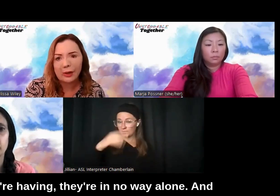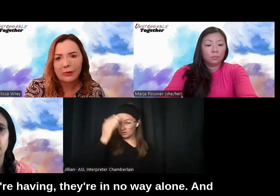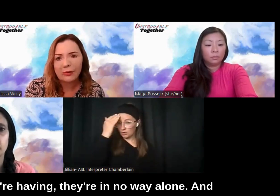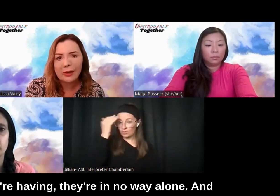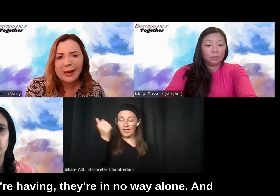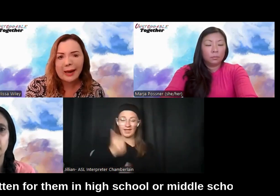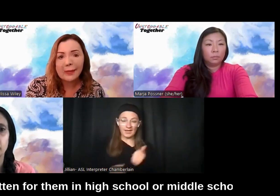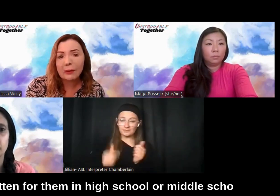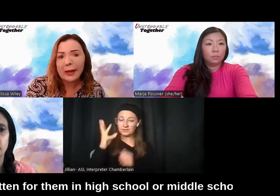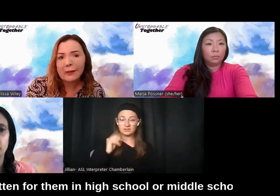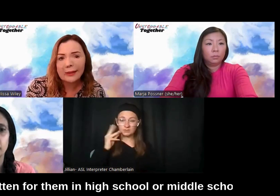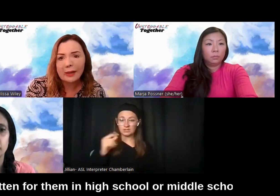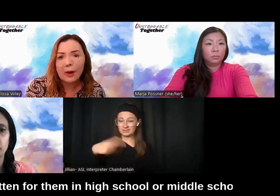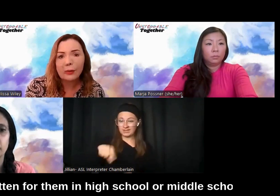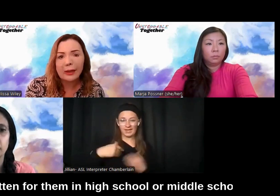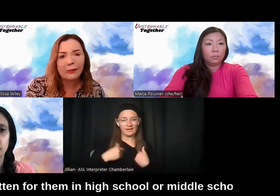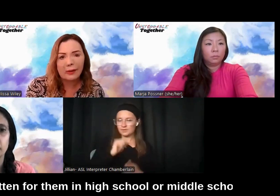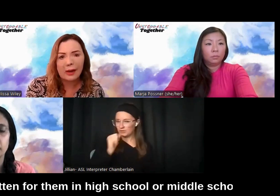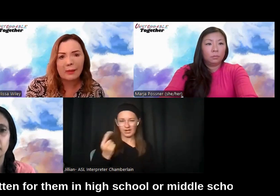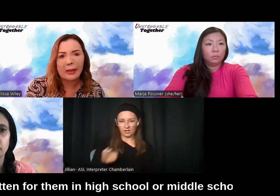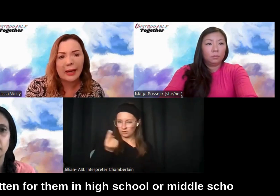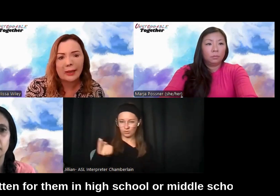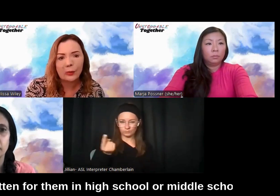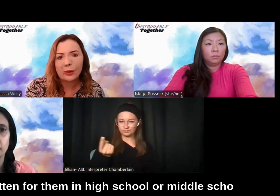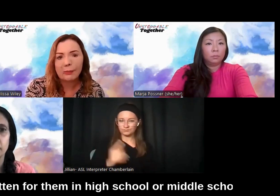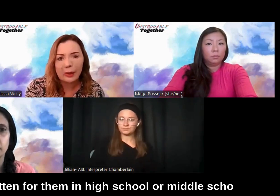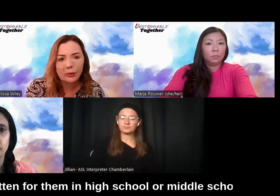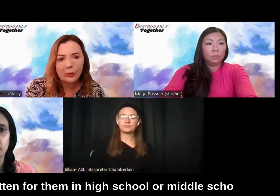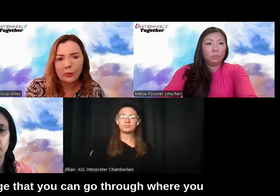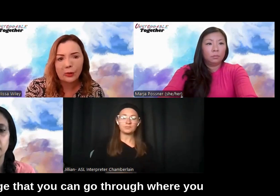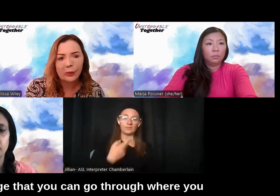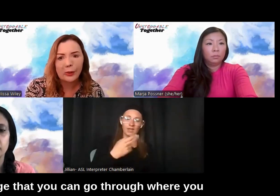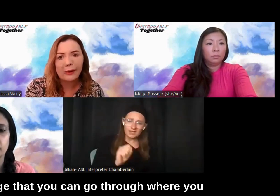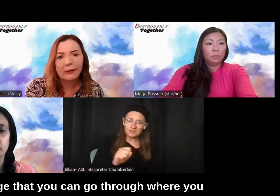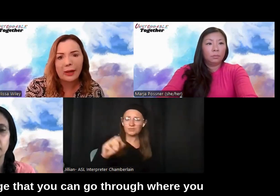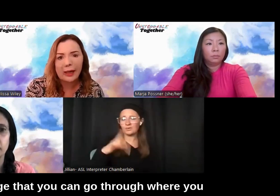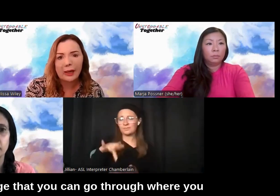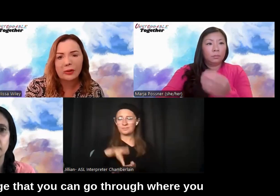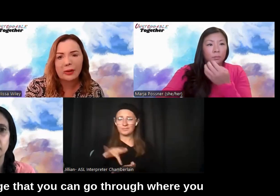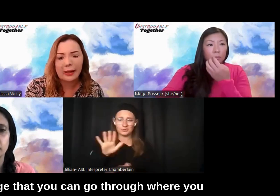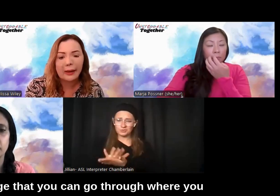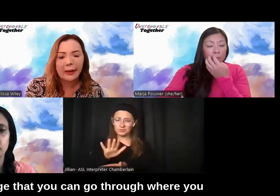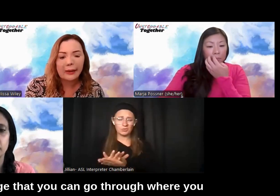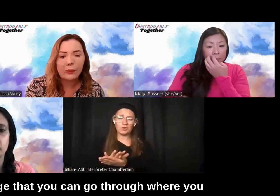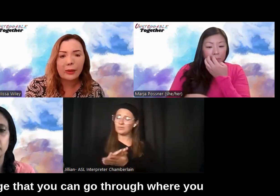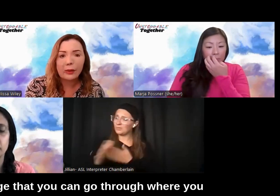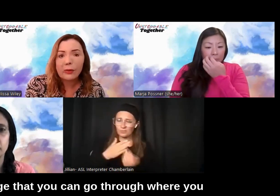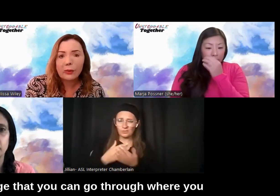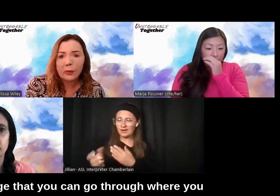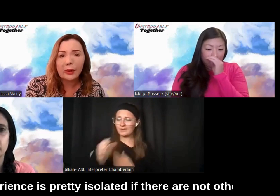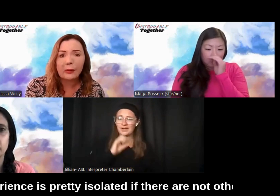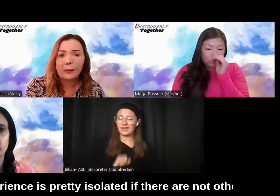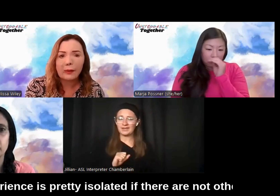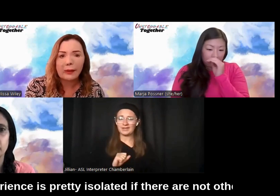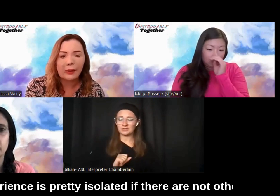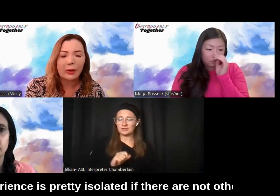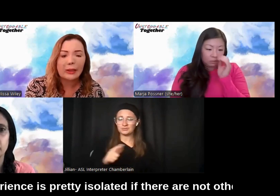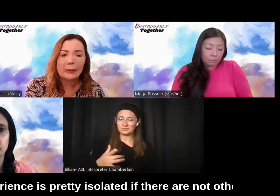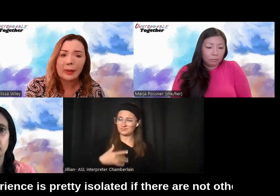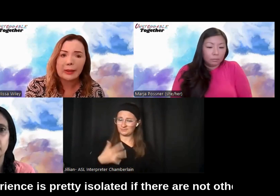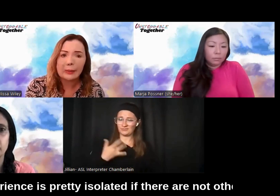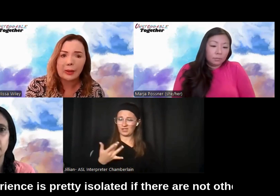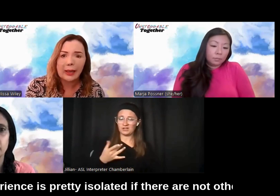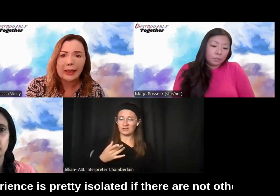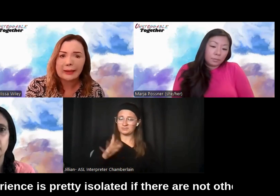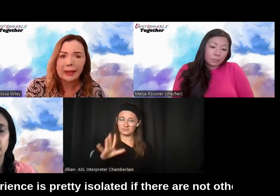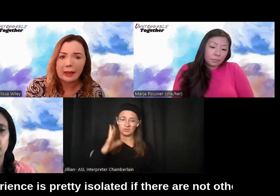way alone. And their life is not written for them in high school or middle school or whatever age that you can go through, where you feel like your